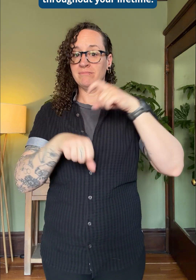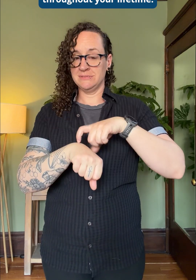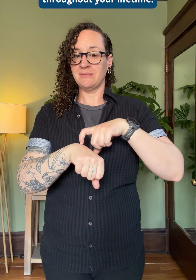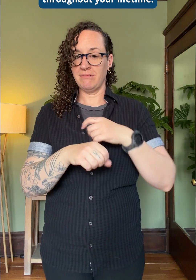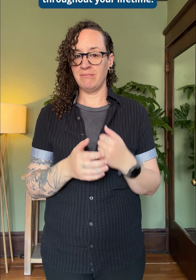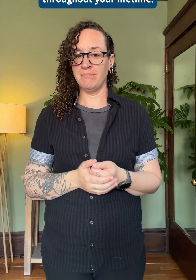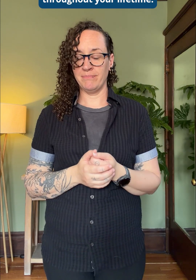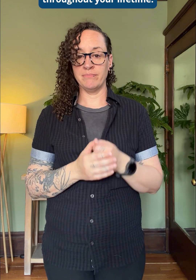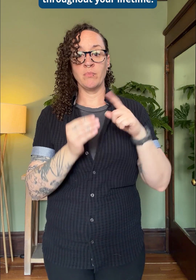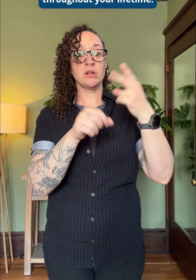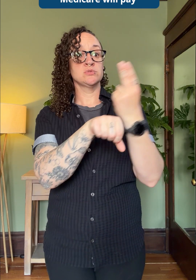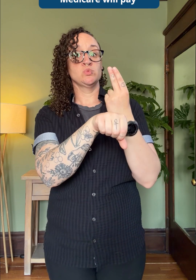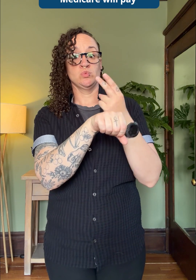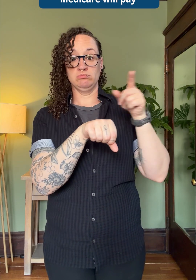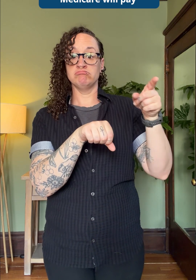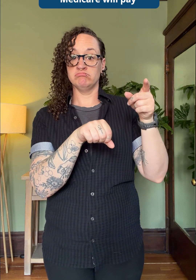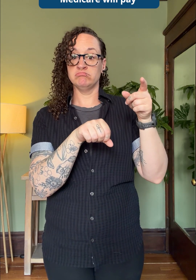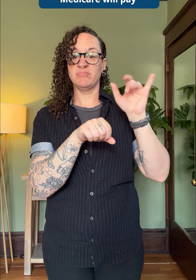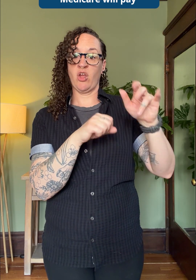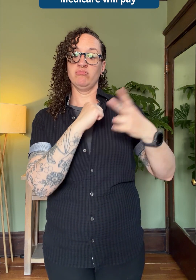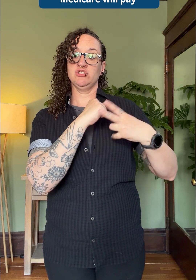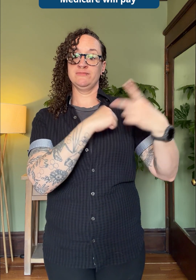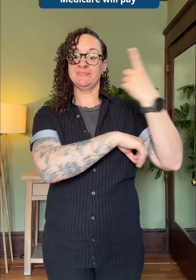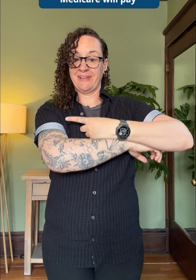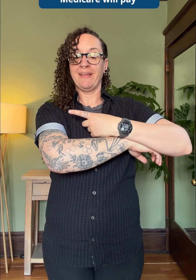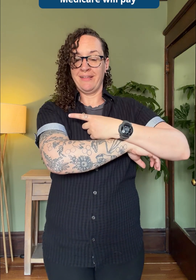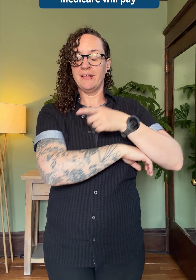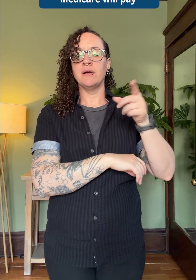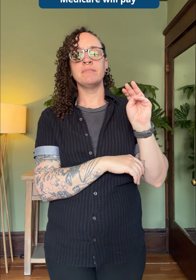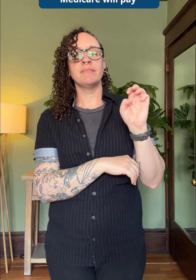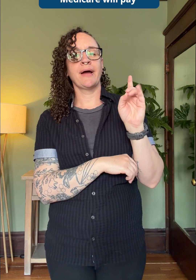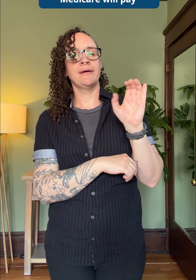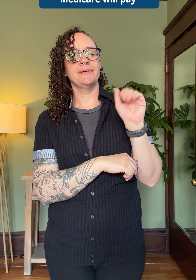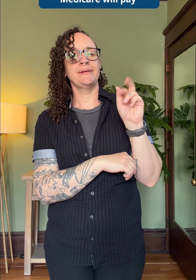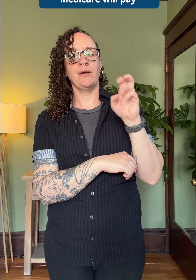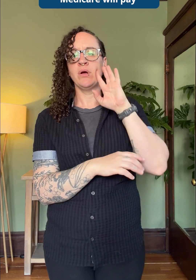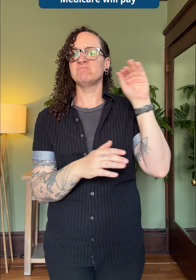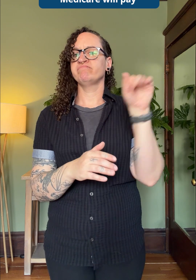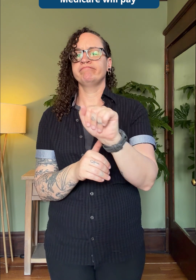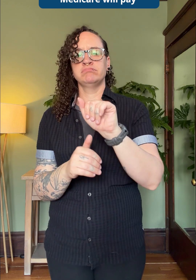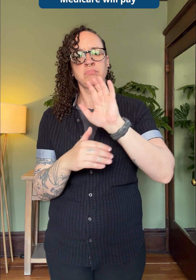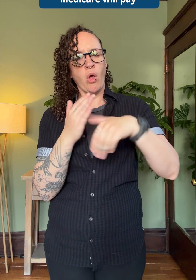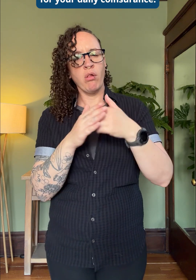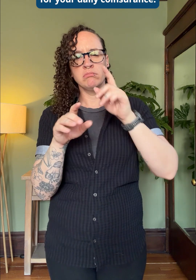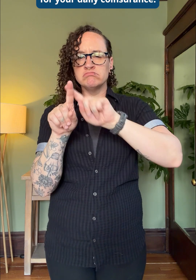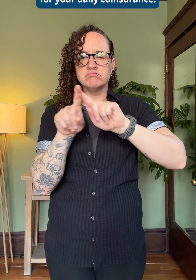lifetime. When using reserve days, Medicare will pay all covered